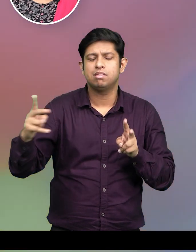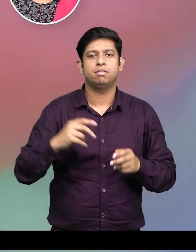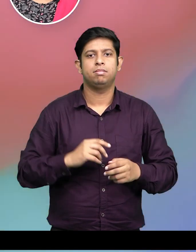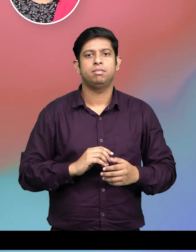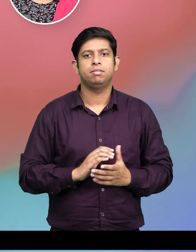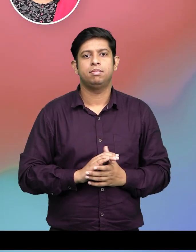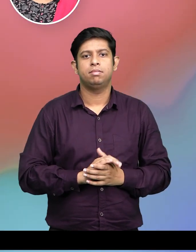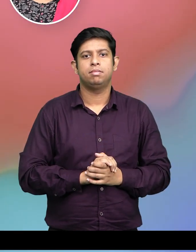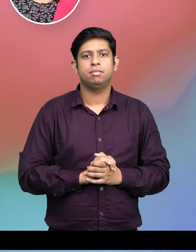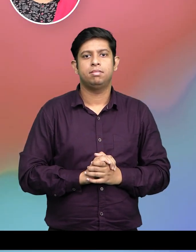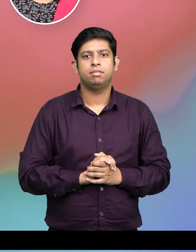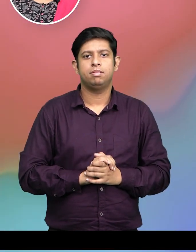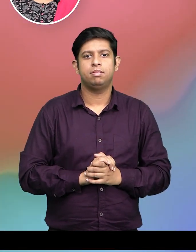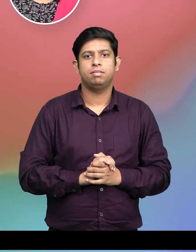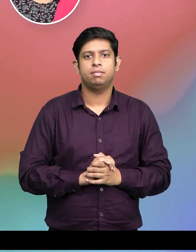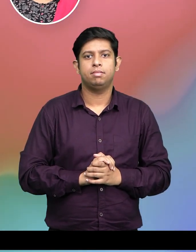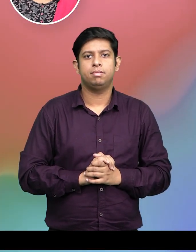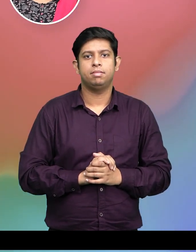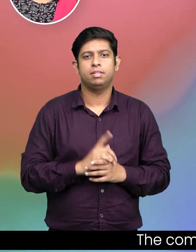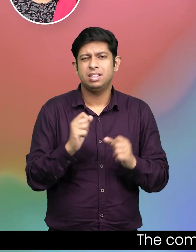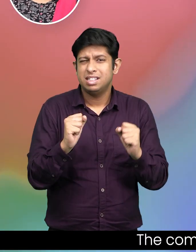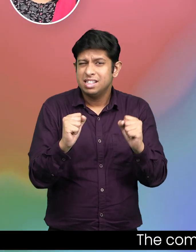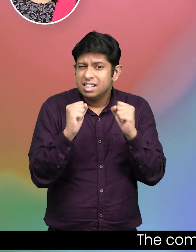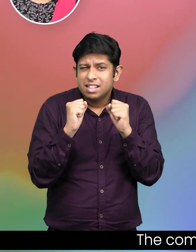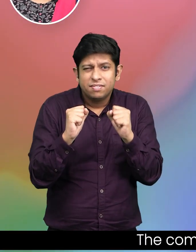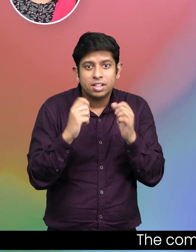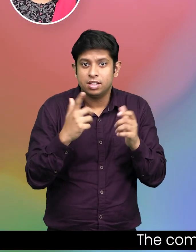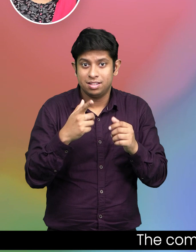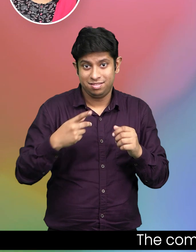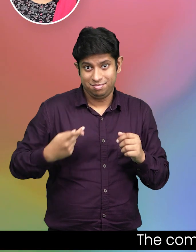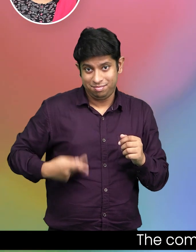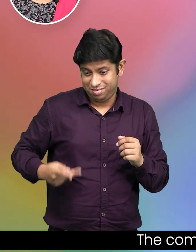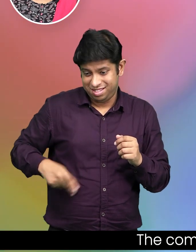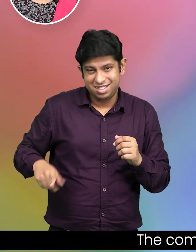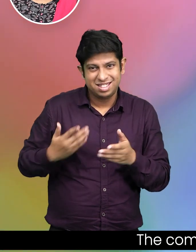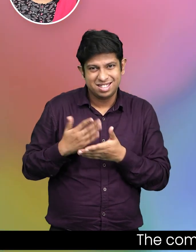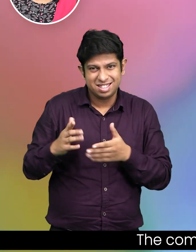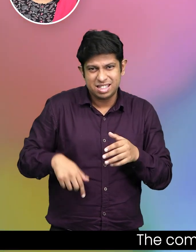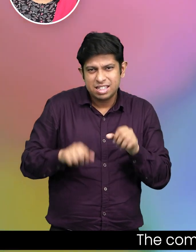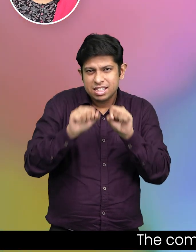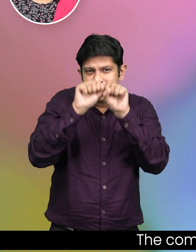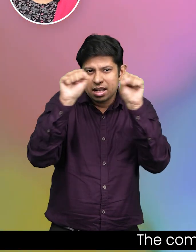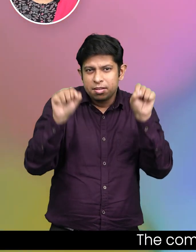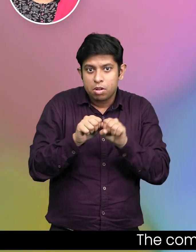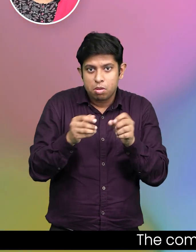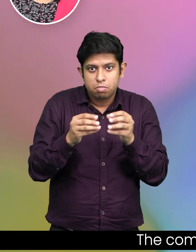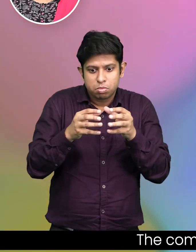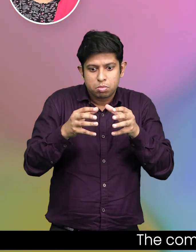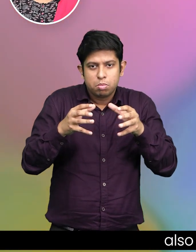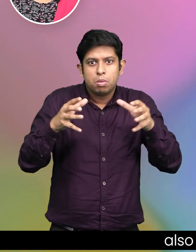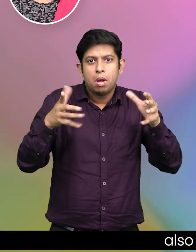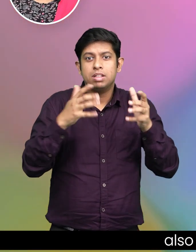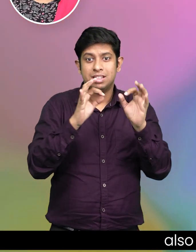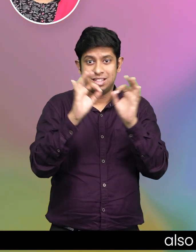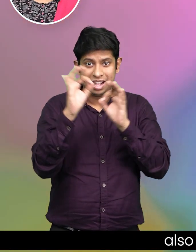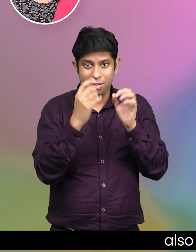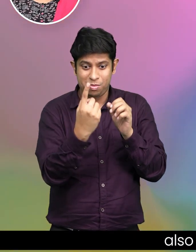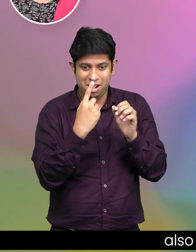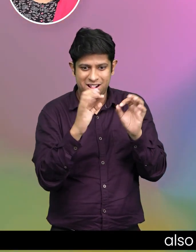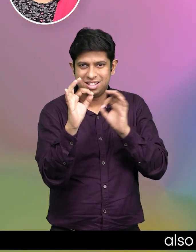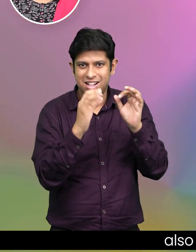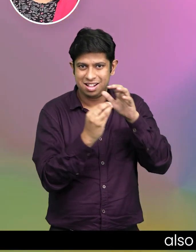excretion, etc. The complexity of the excretory system